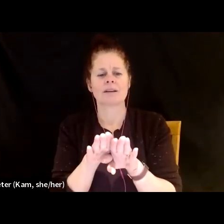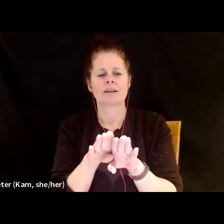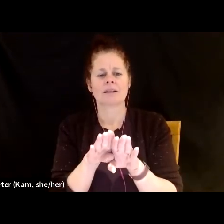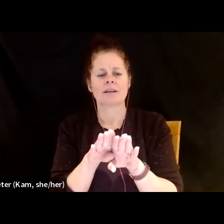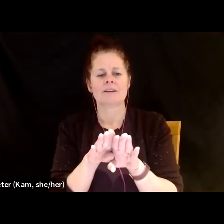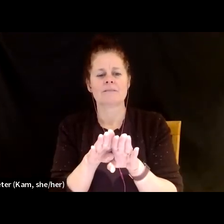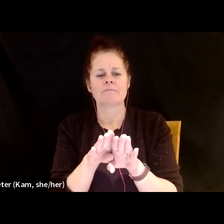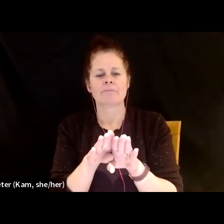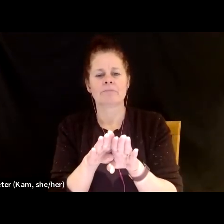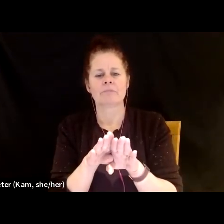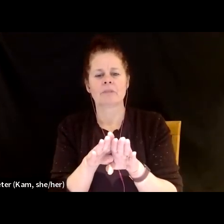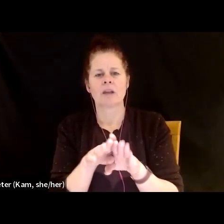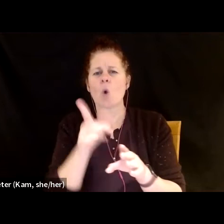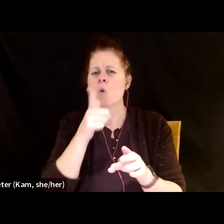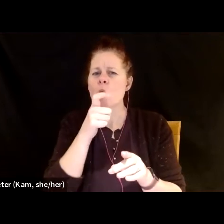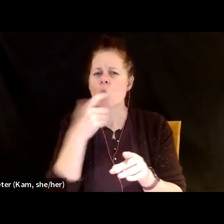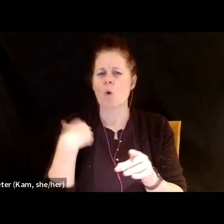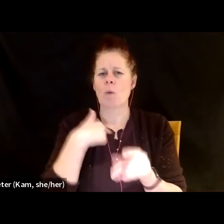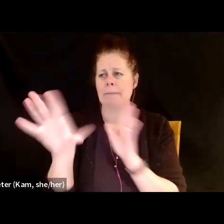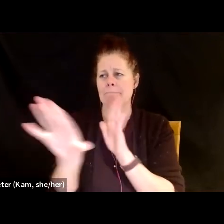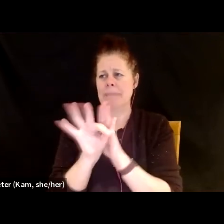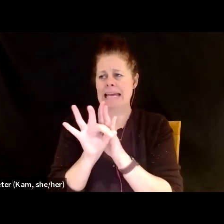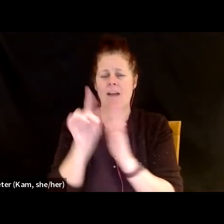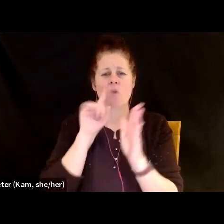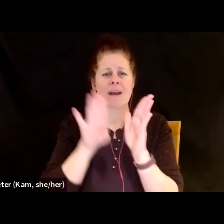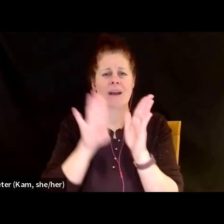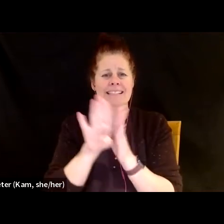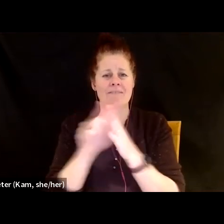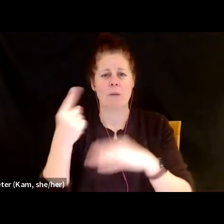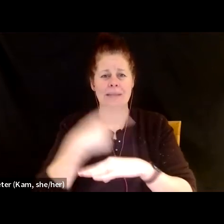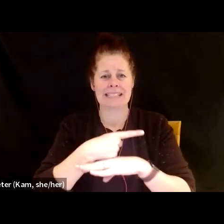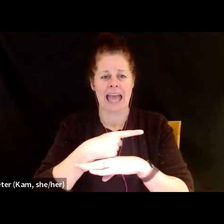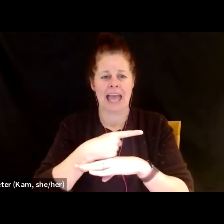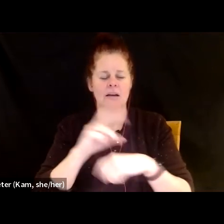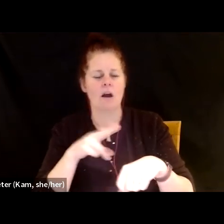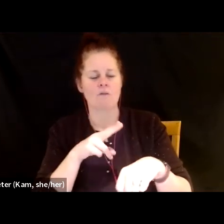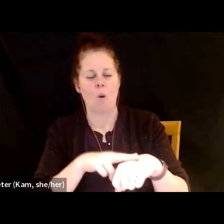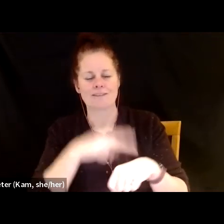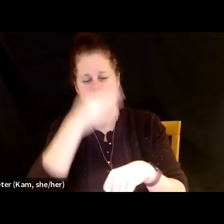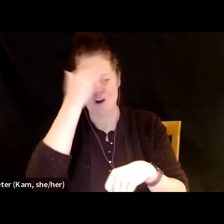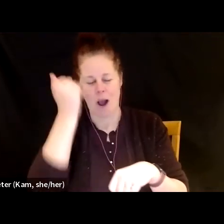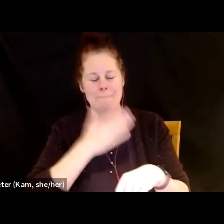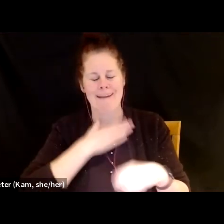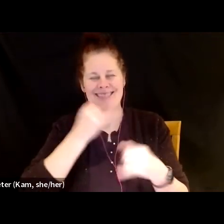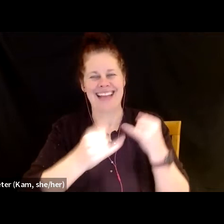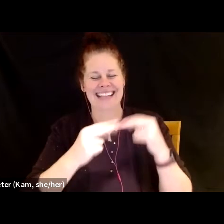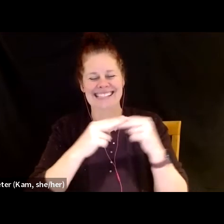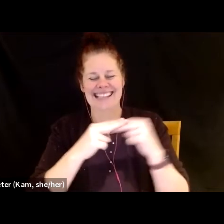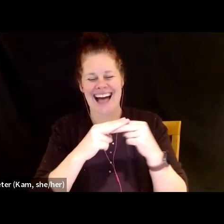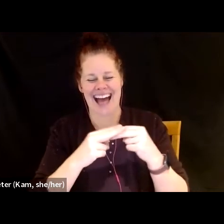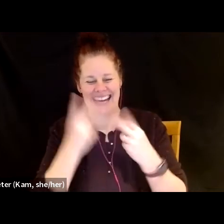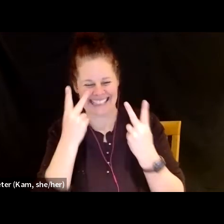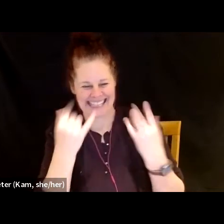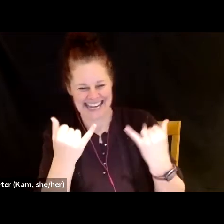use for Development Day. And of course, I forgot my last slide. I see it on the screen, that connection